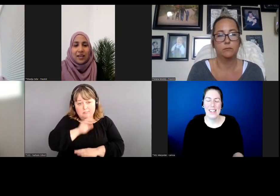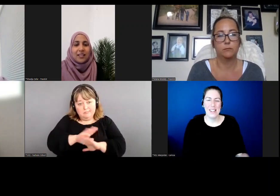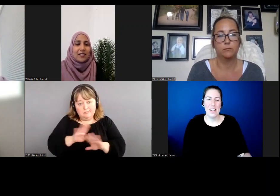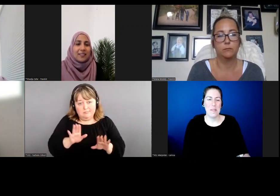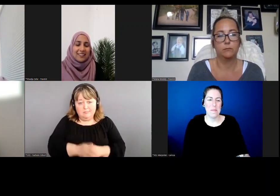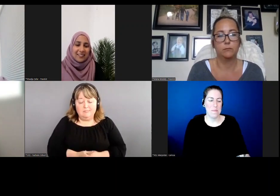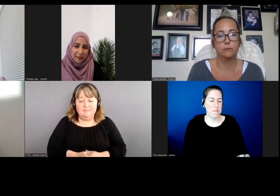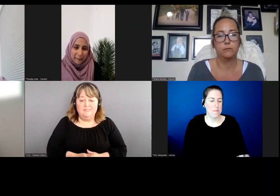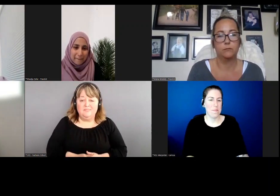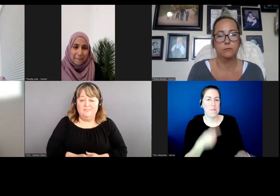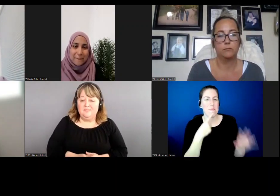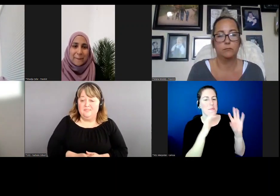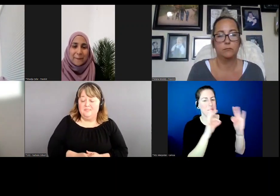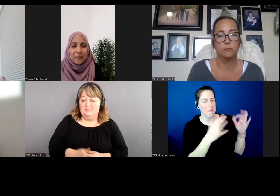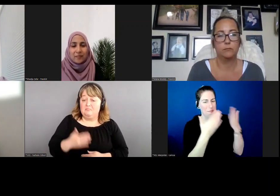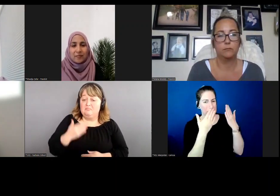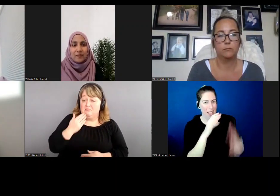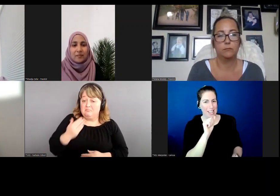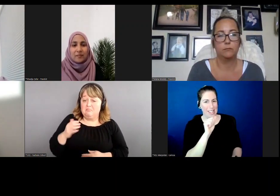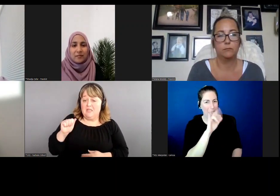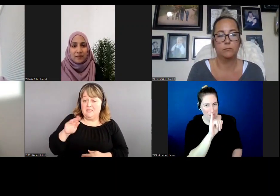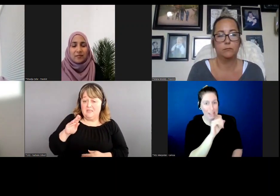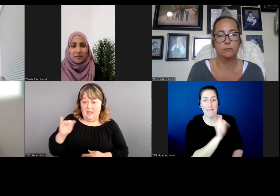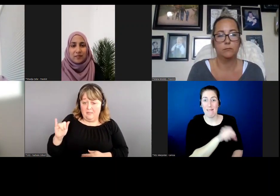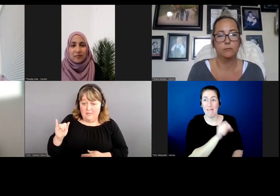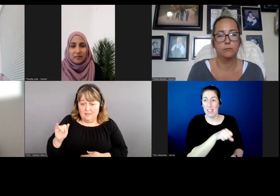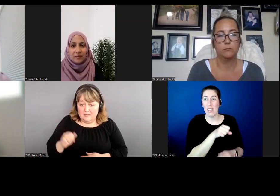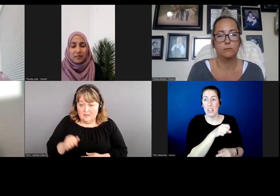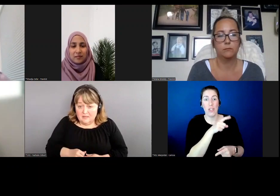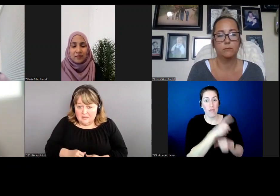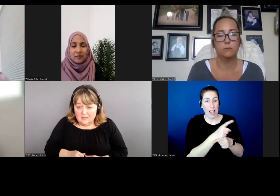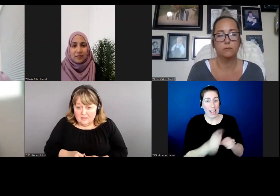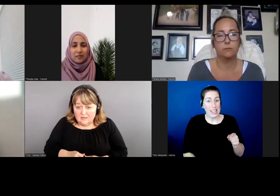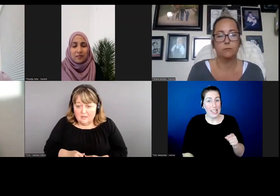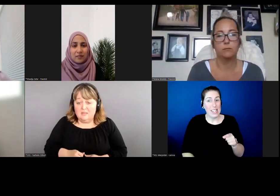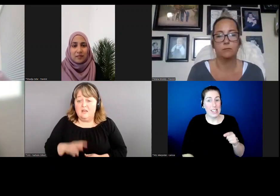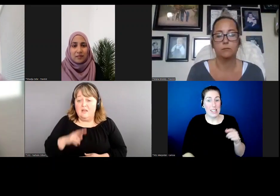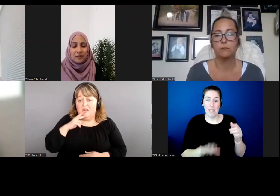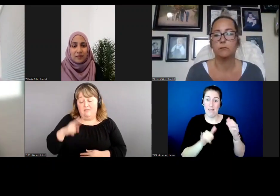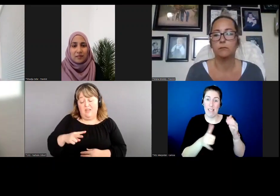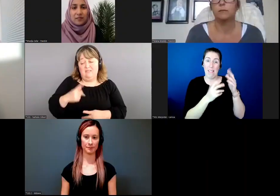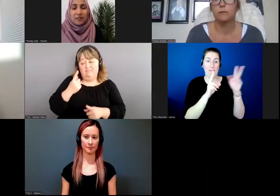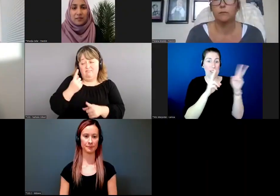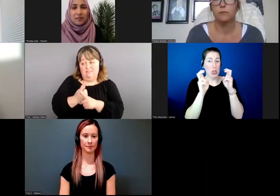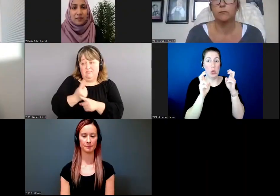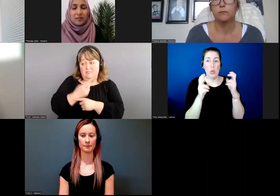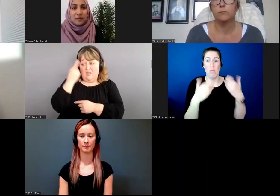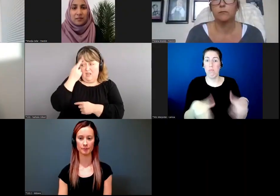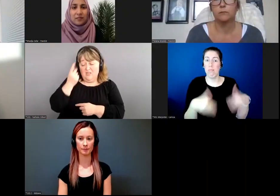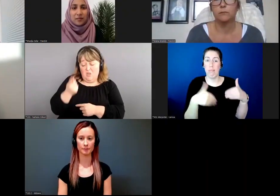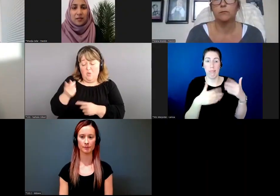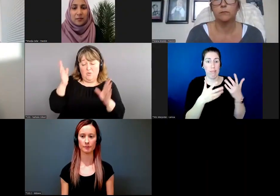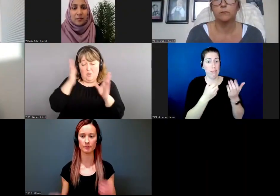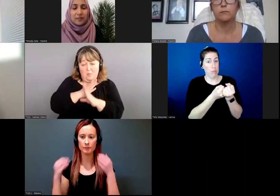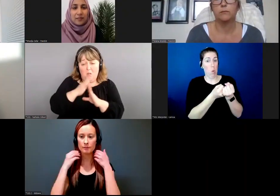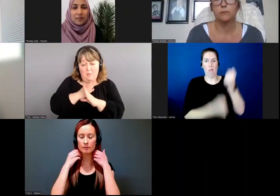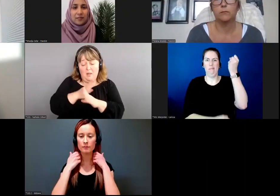Thanks, Abby. Yeah, it really is a rights issue that the support is just completely inadequate, isn't it?